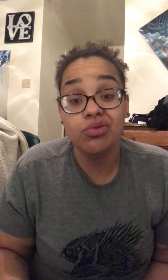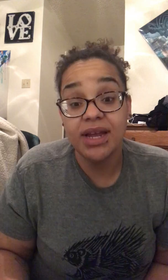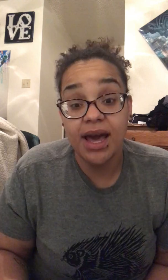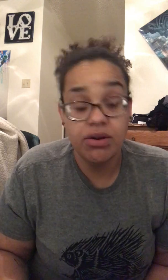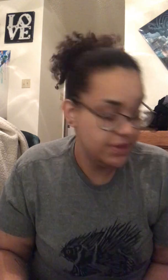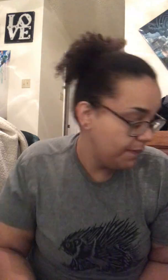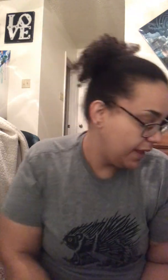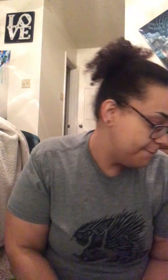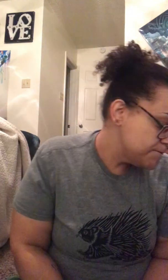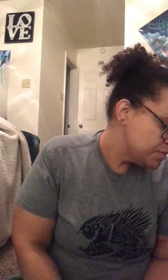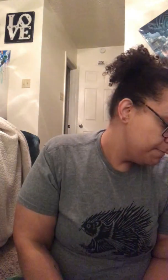run out of something.